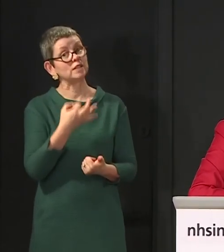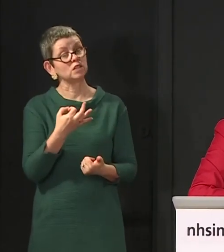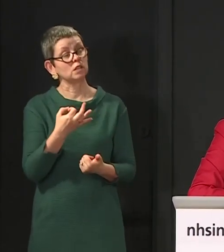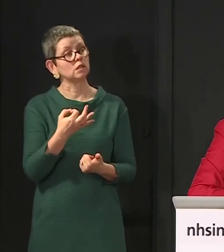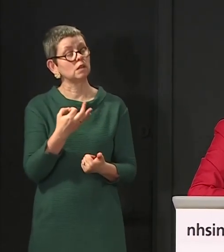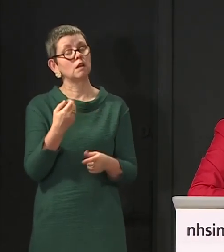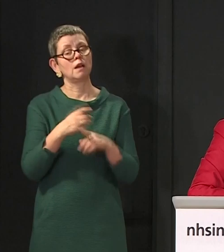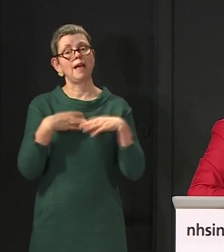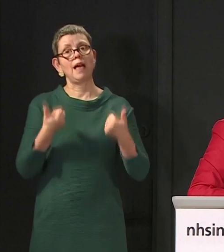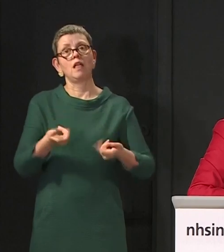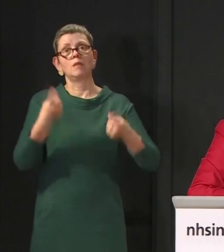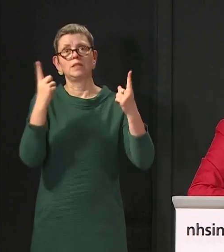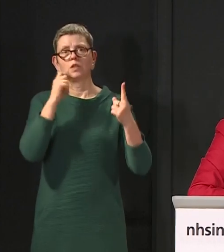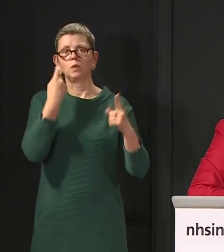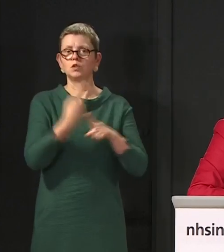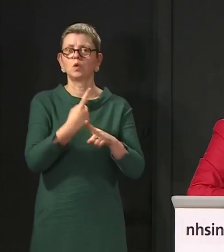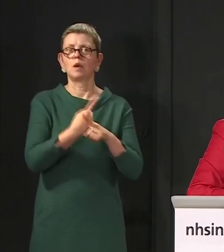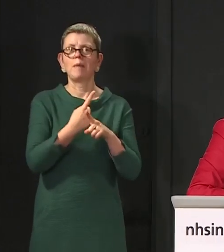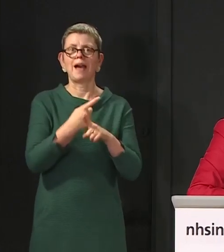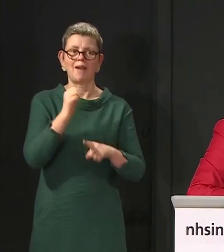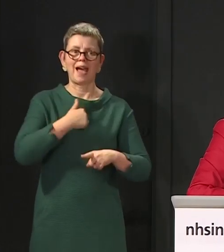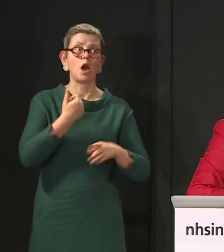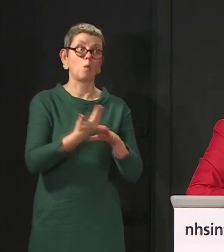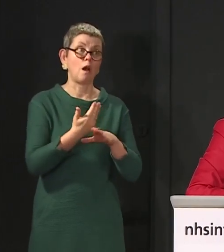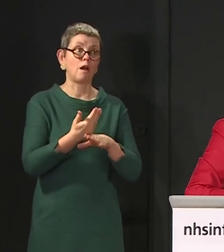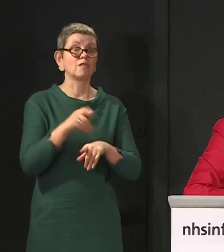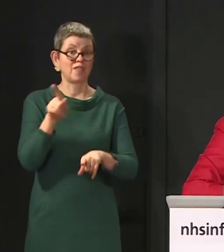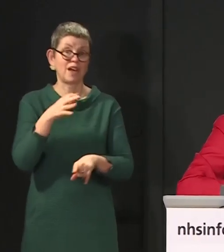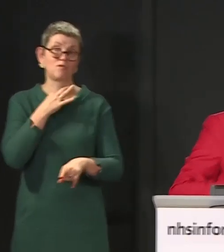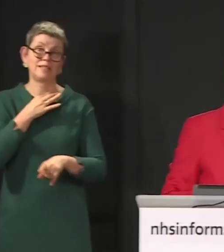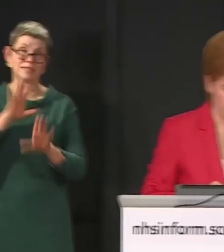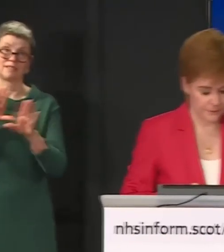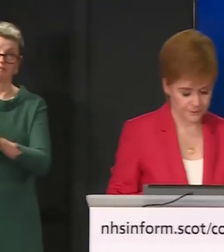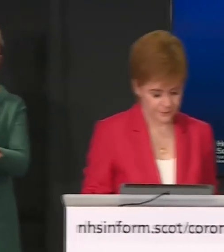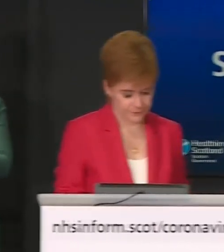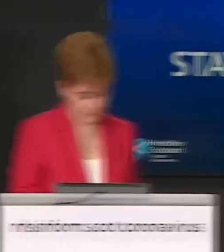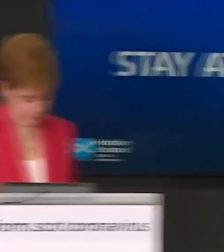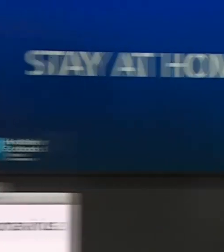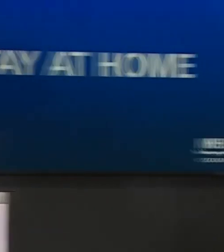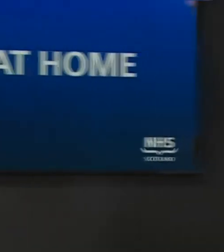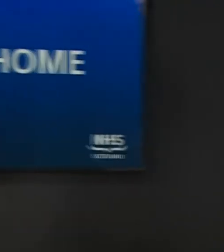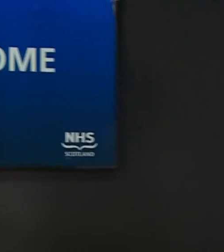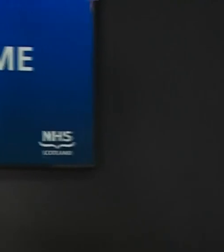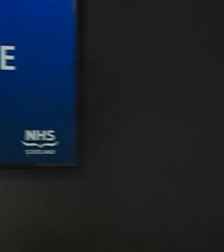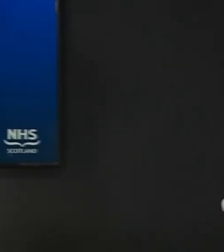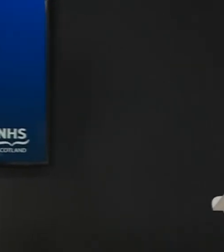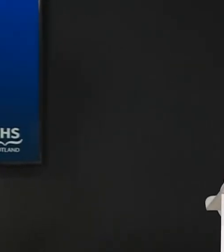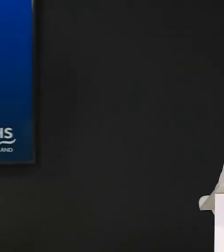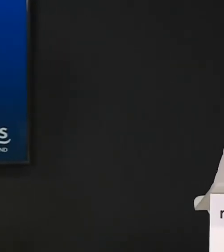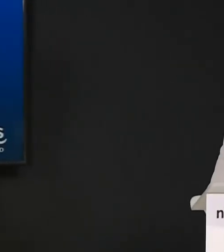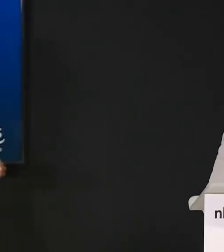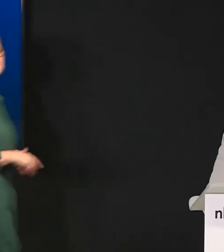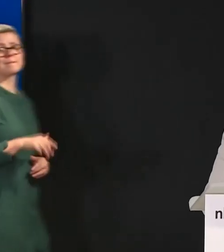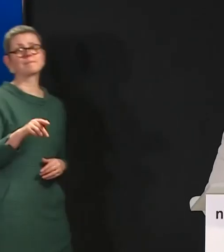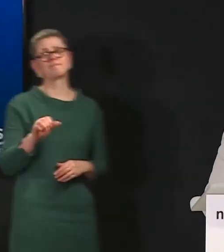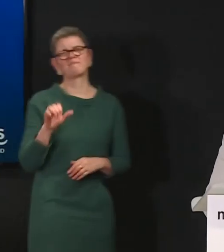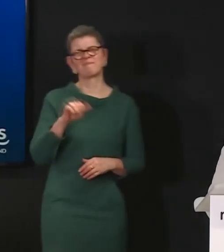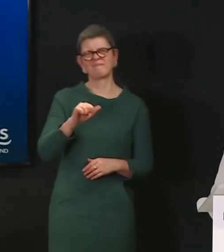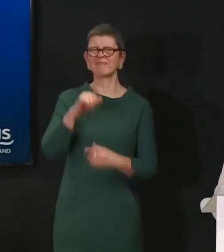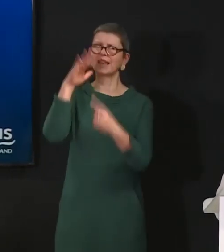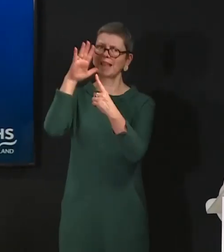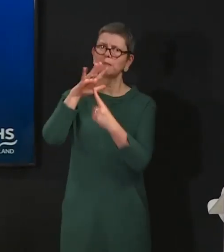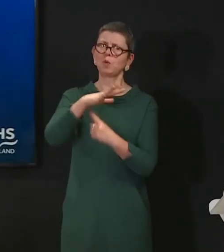doing to make sure that the risk you have rightly pointed out doesn't materialise. It is a very important point, and I'm very conscious that